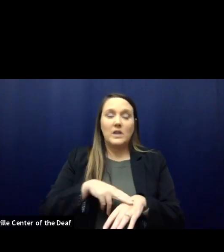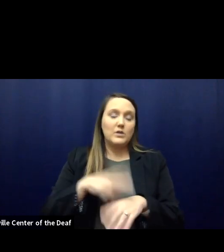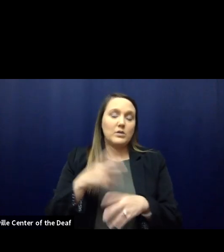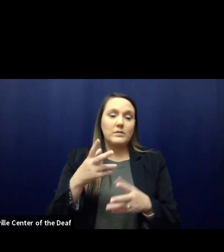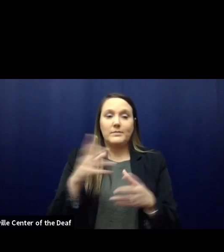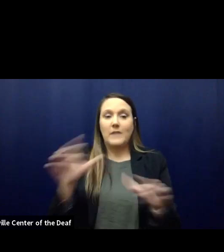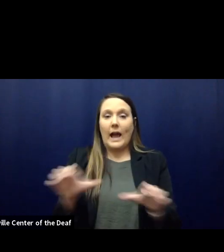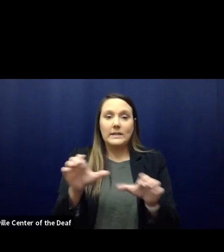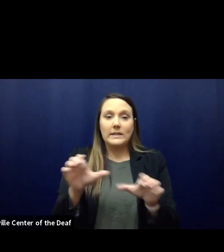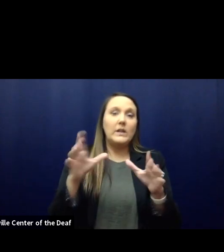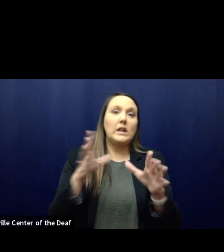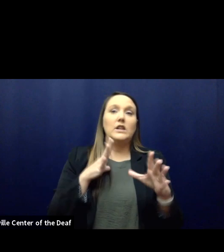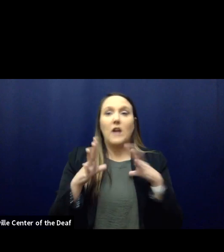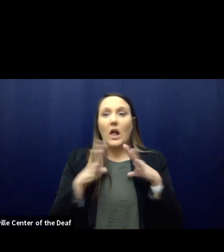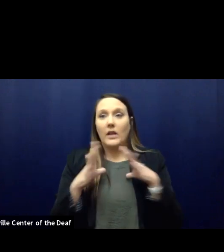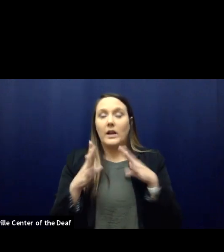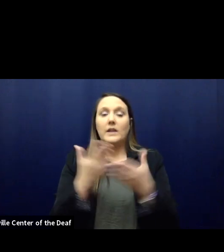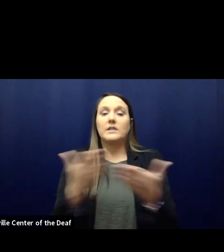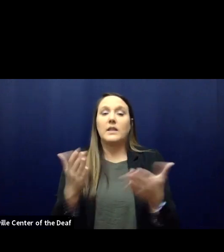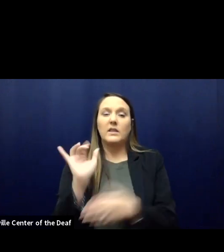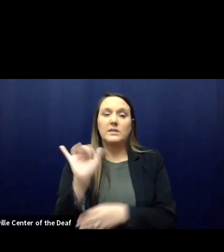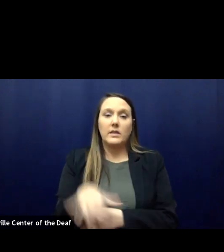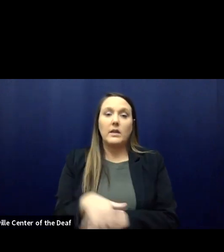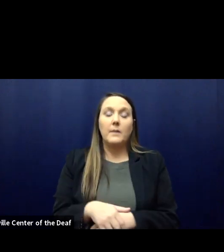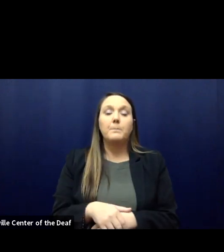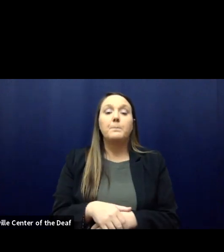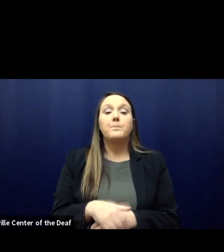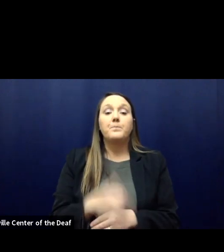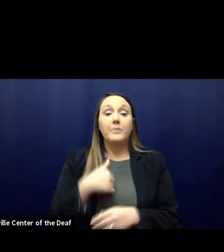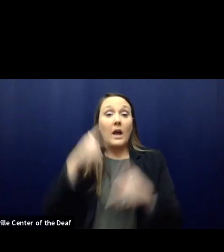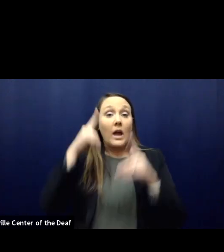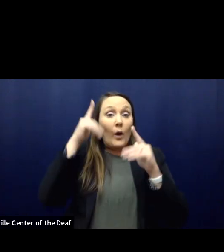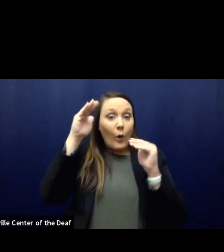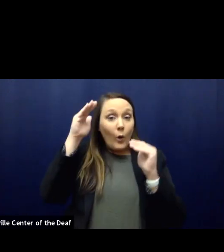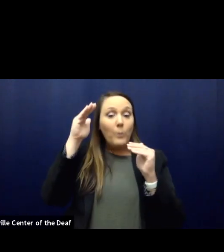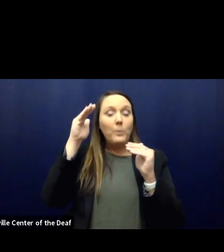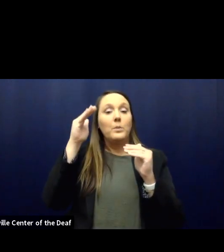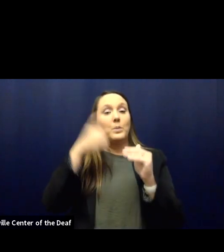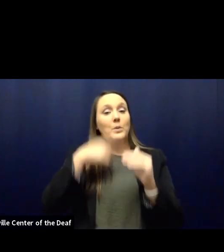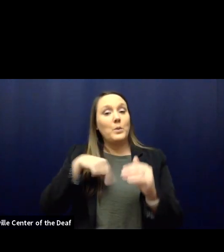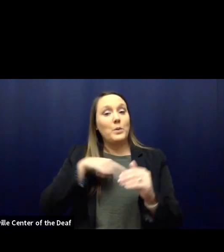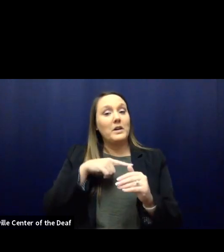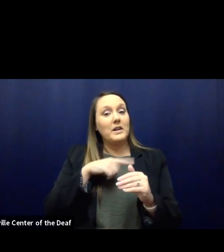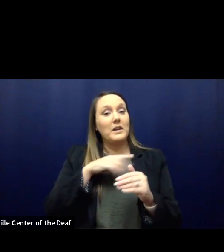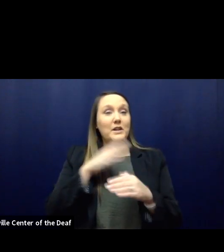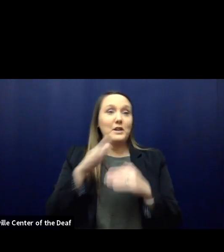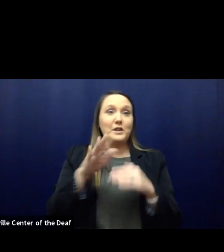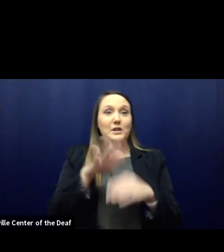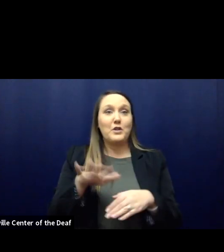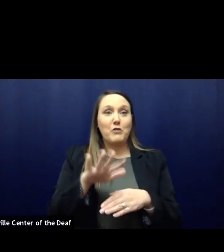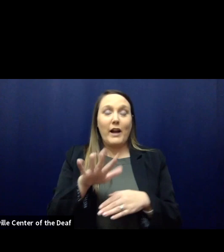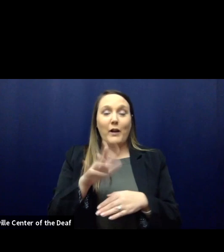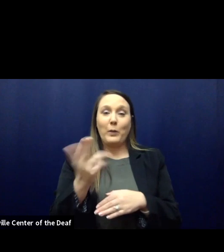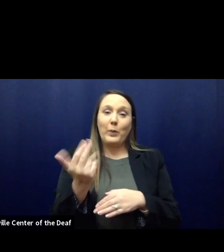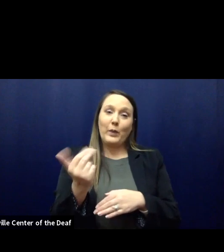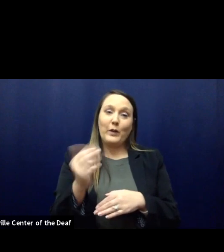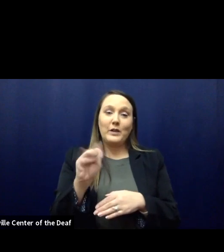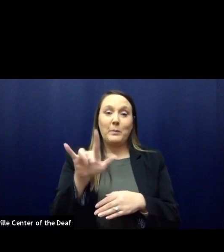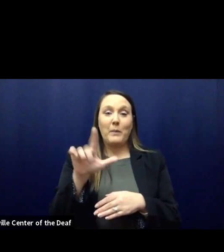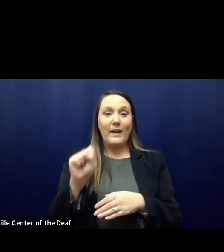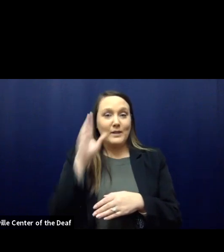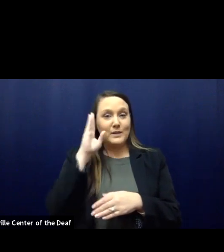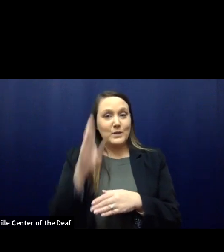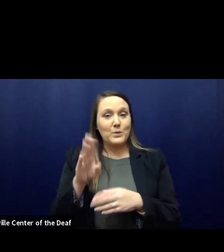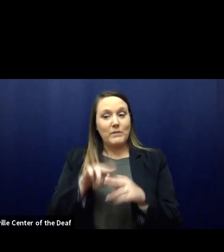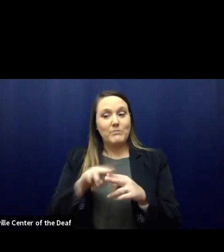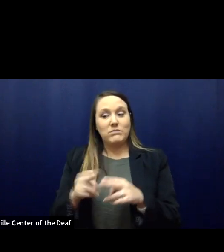and holidays and things of that nature. I hope that we've rounded mile 13 and we're going to continue to go down, but I think we really